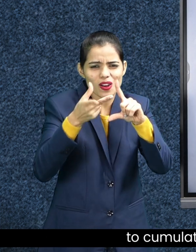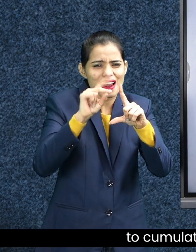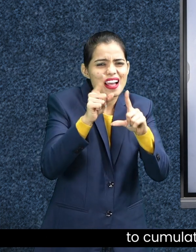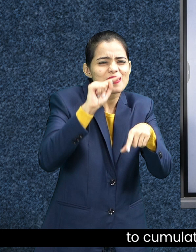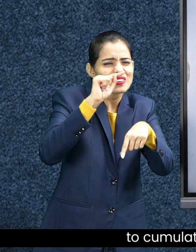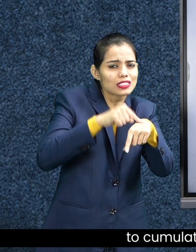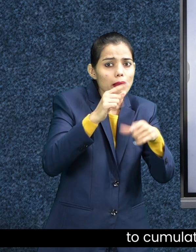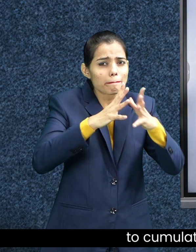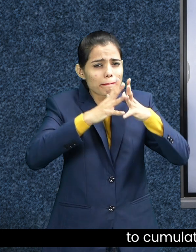that is 10.